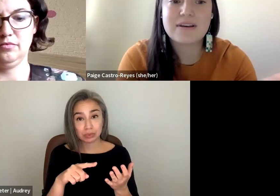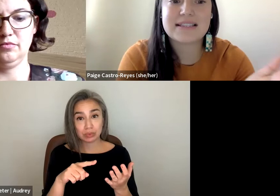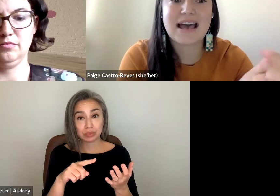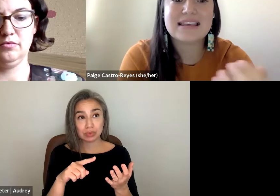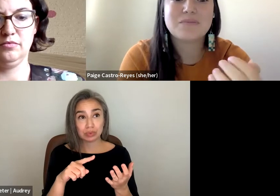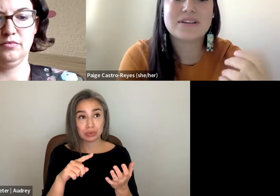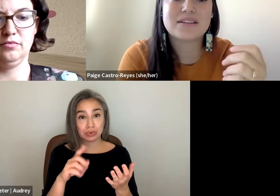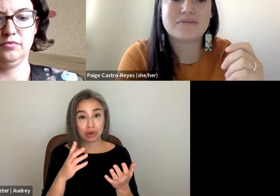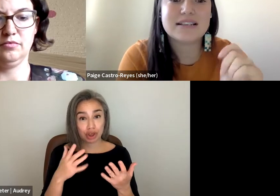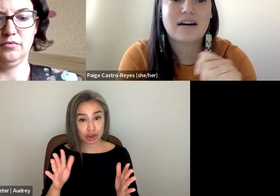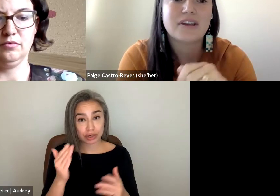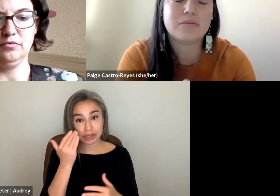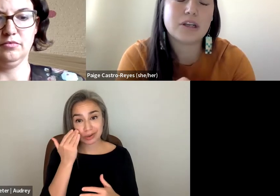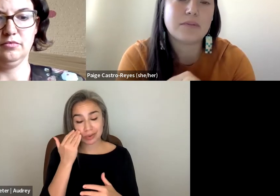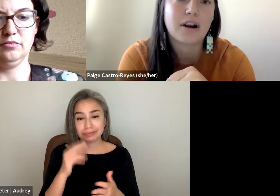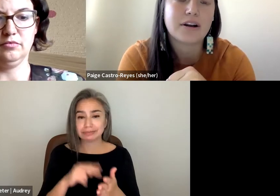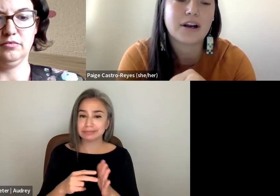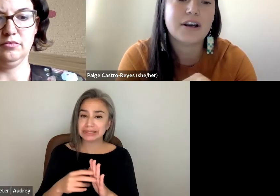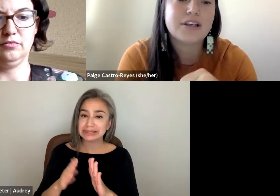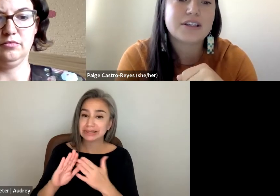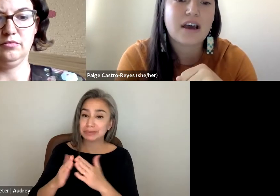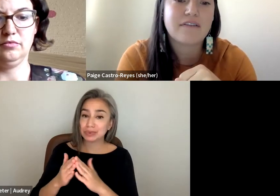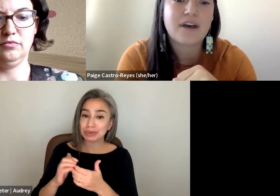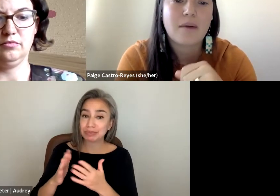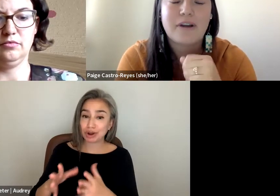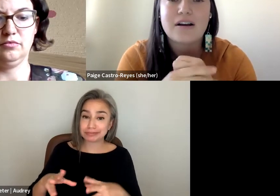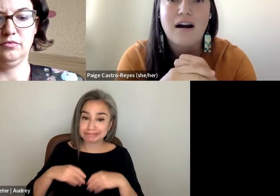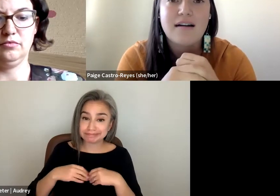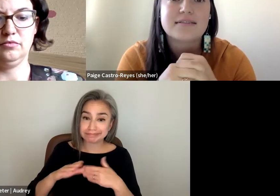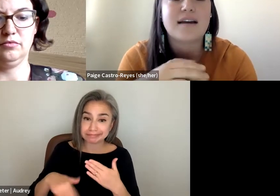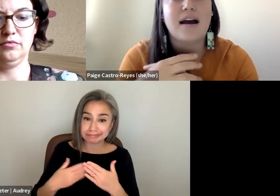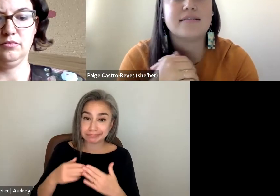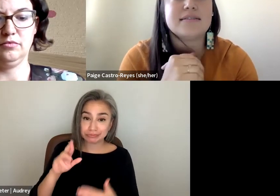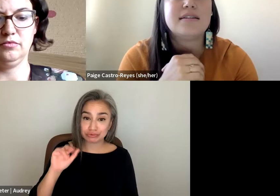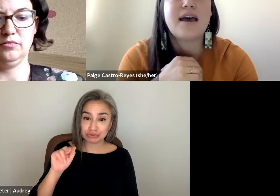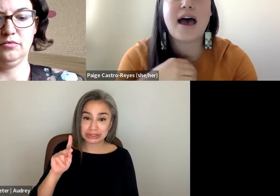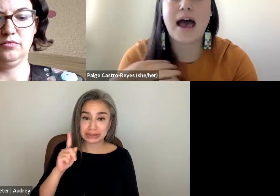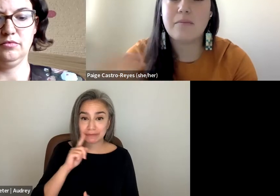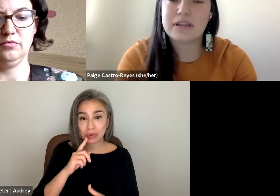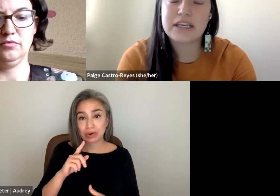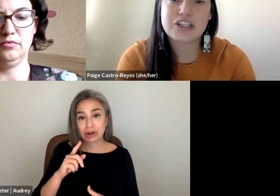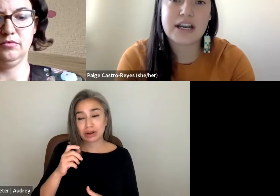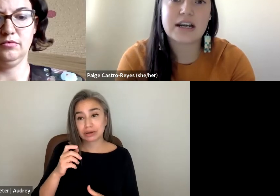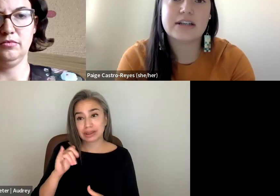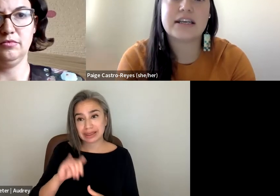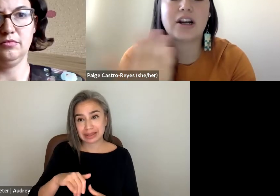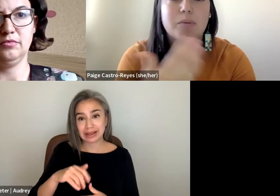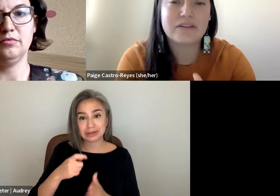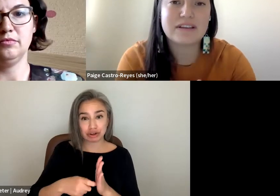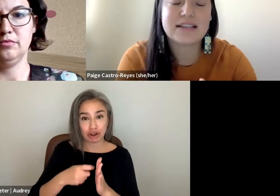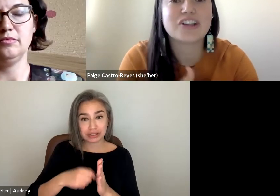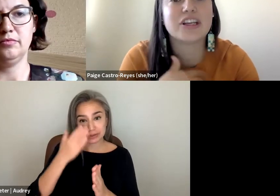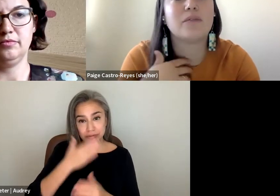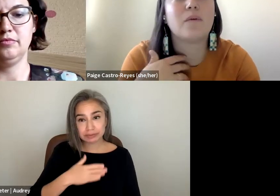already know, is that this puts the risk on the community partner to cover the upfront costs, as Emily shared in